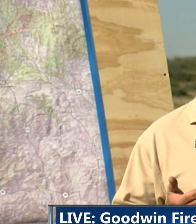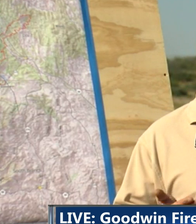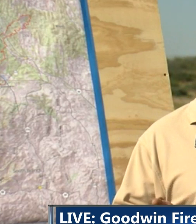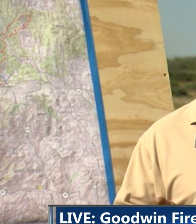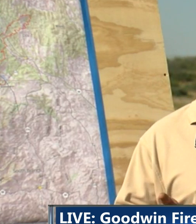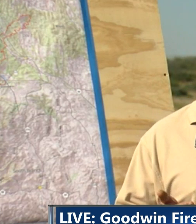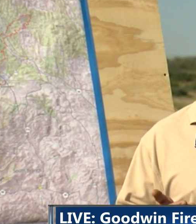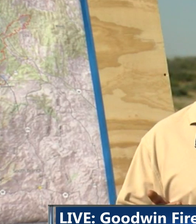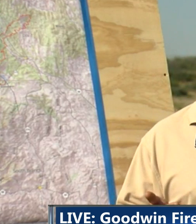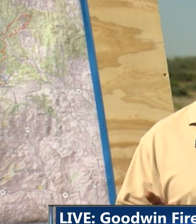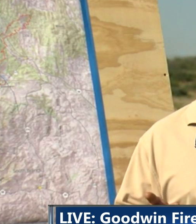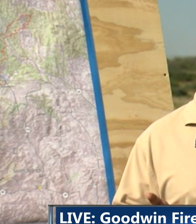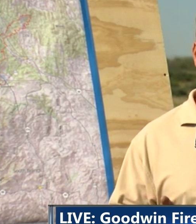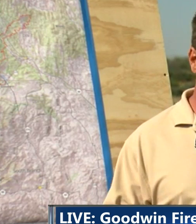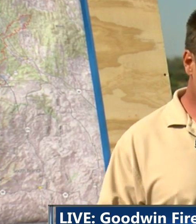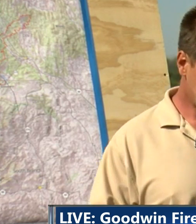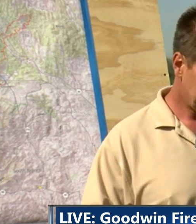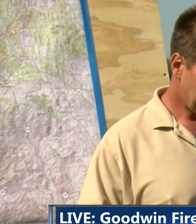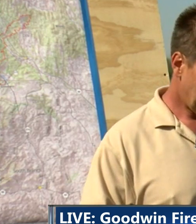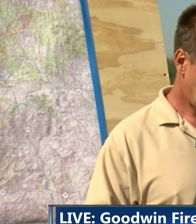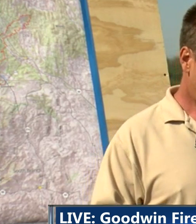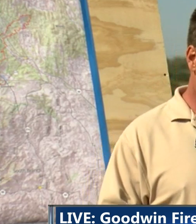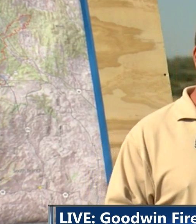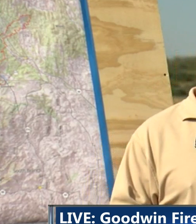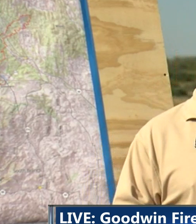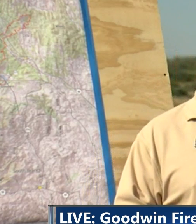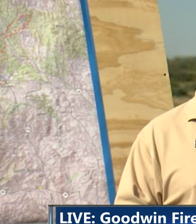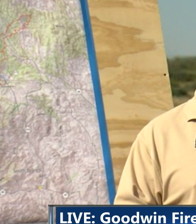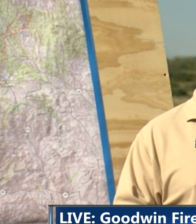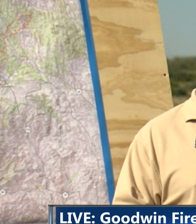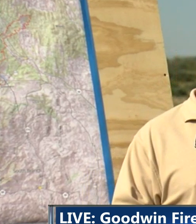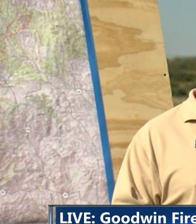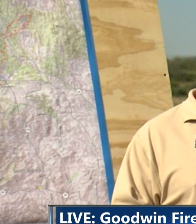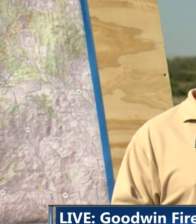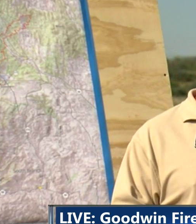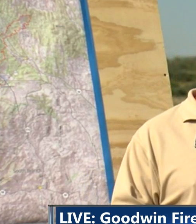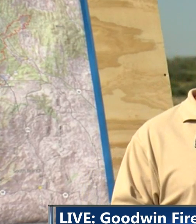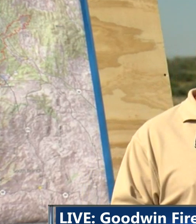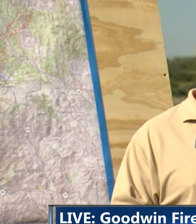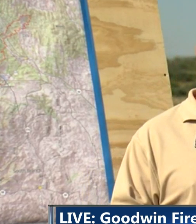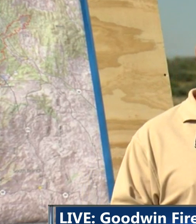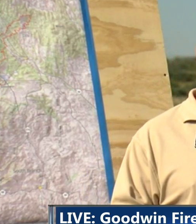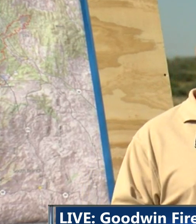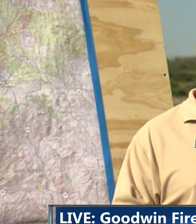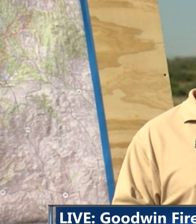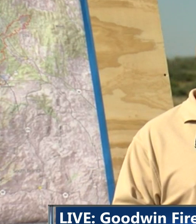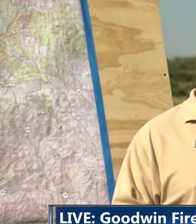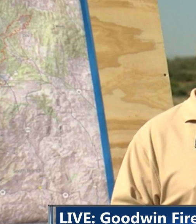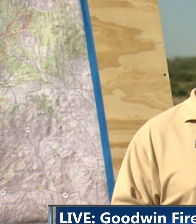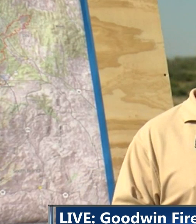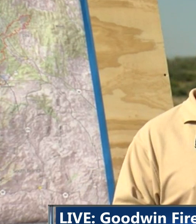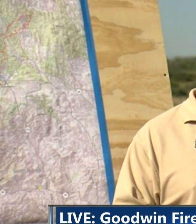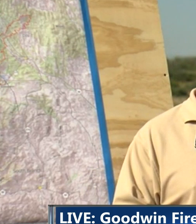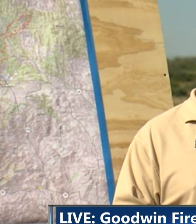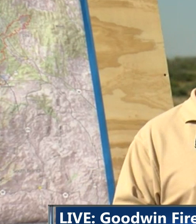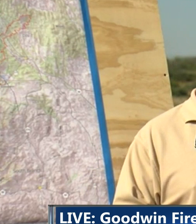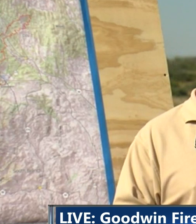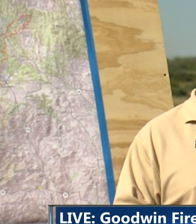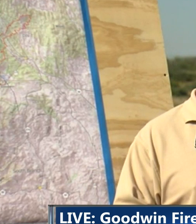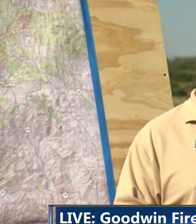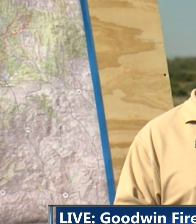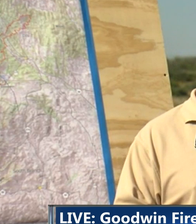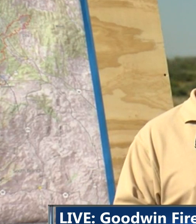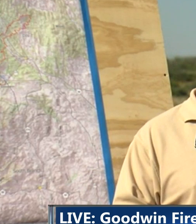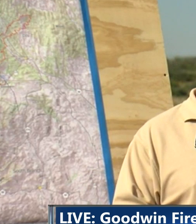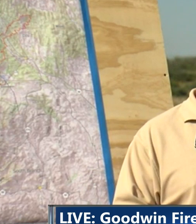Highway 169 and I-17. The following communities remain under mandatory evacuation: Pine Flat,